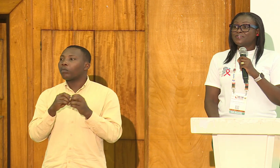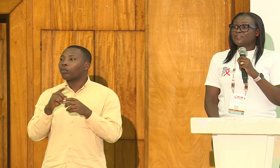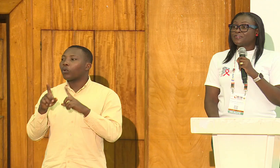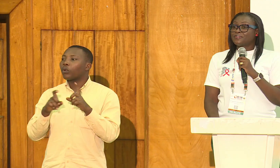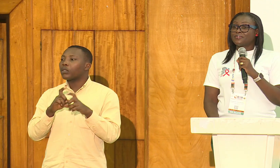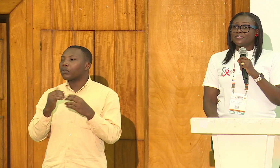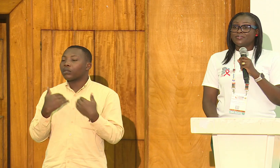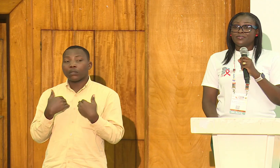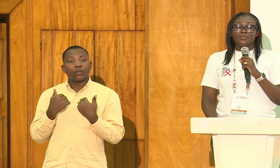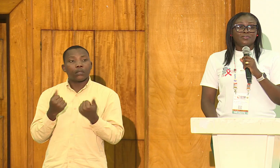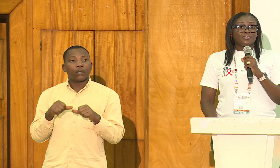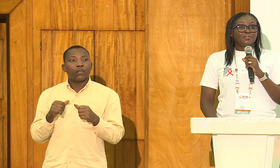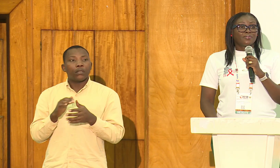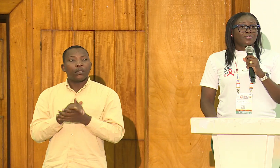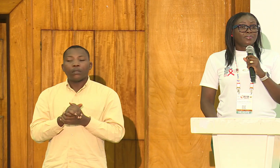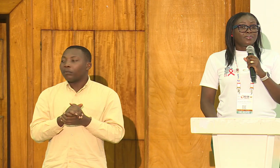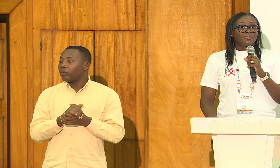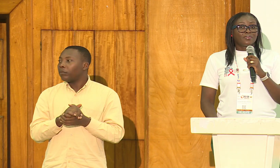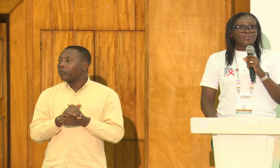questions?